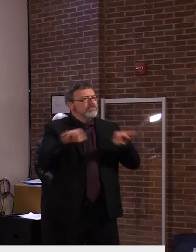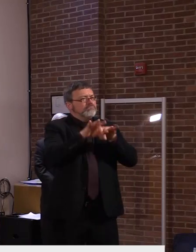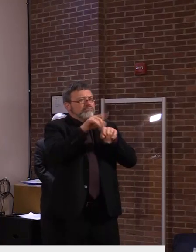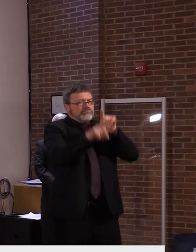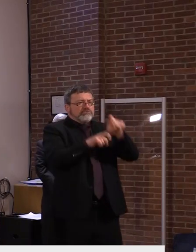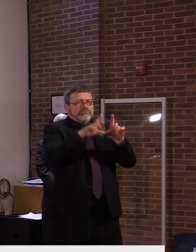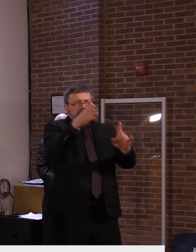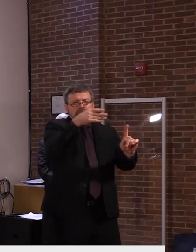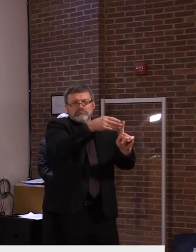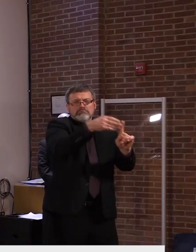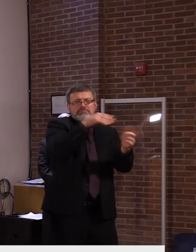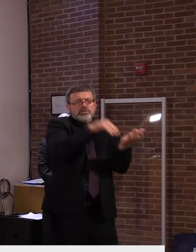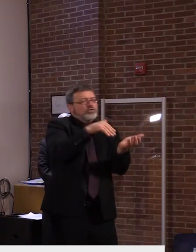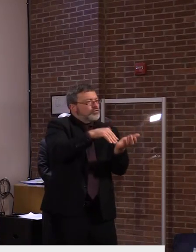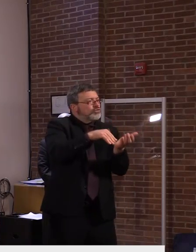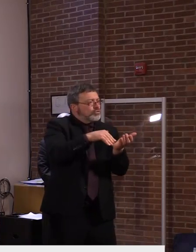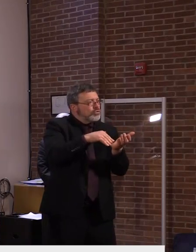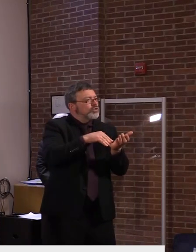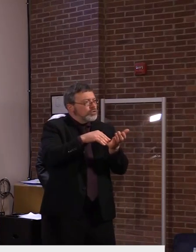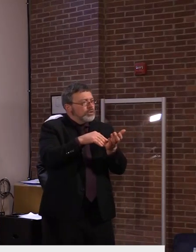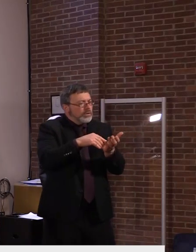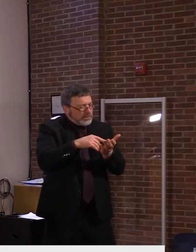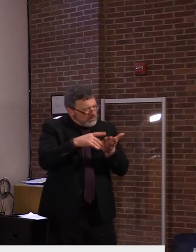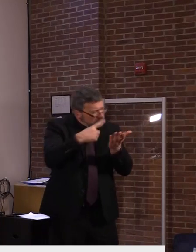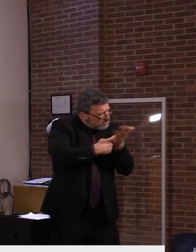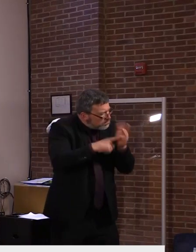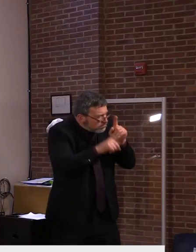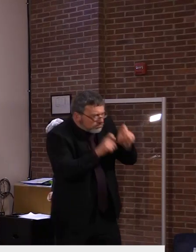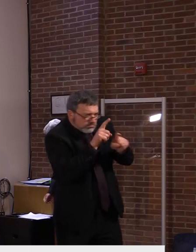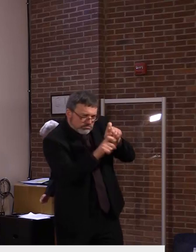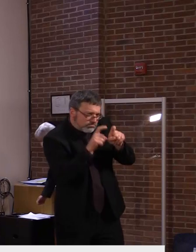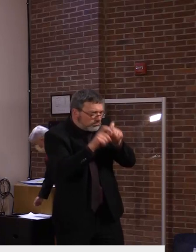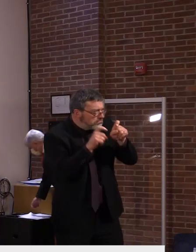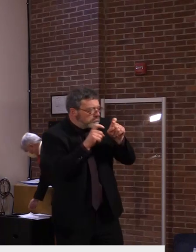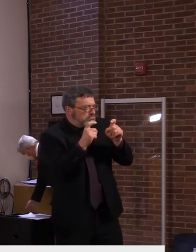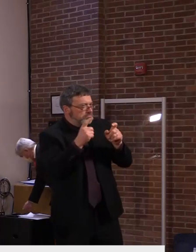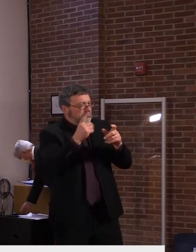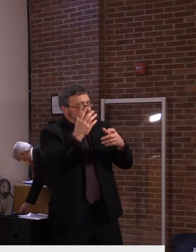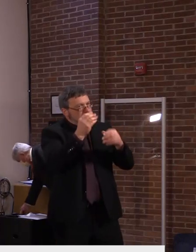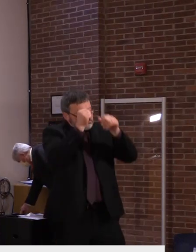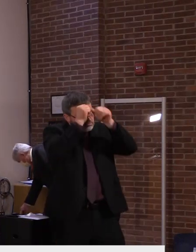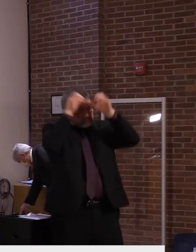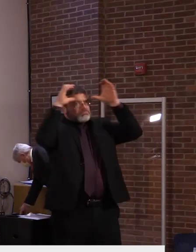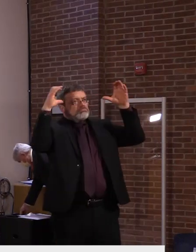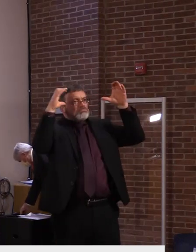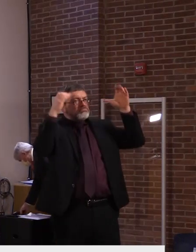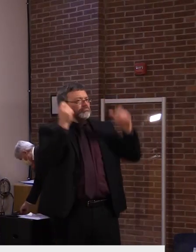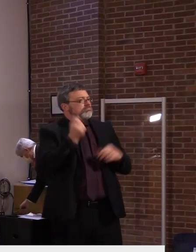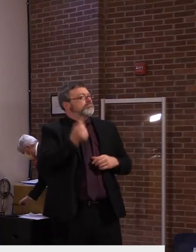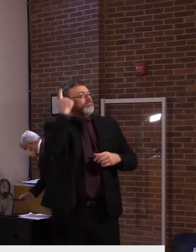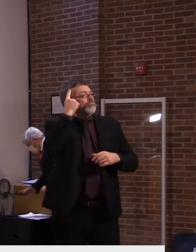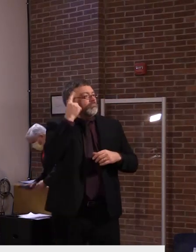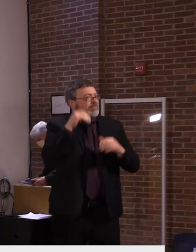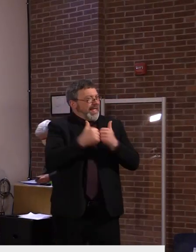Vermont pediatricians from your region. To learn more, visit